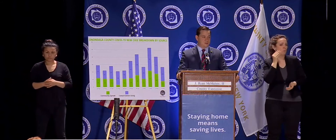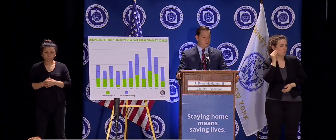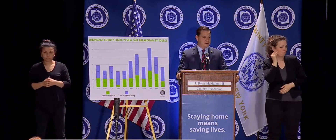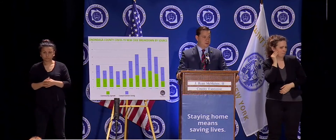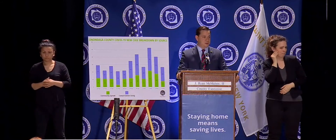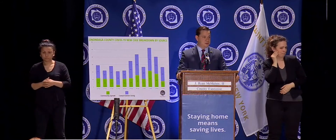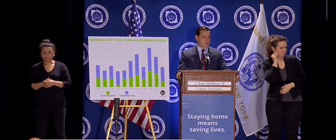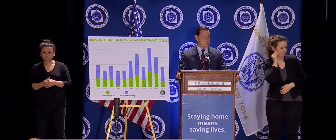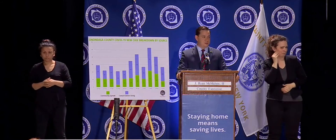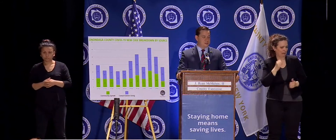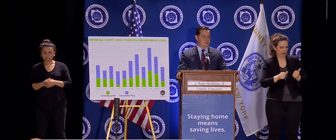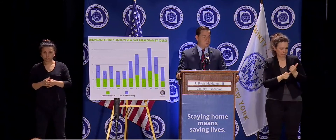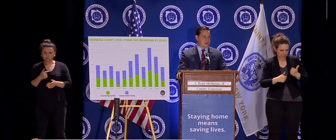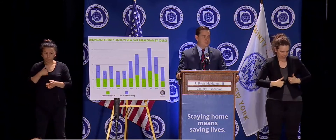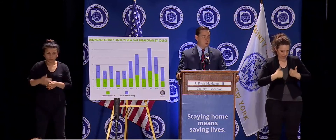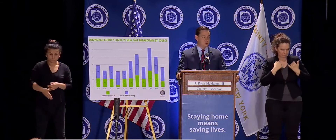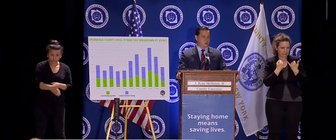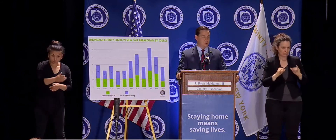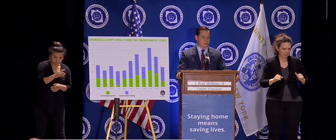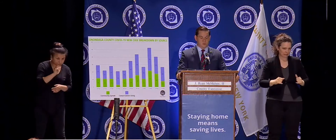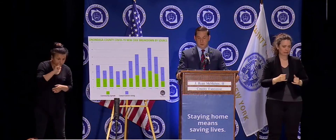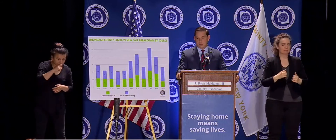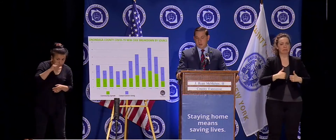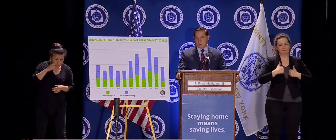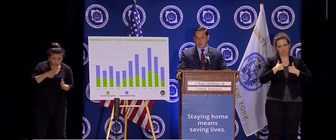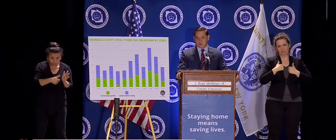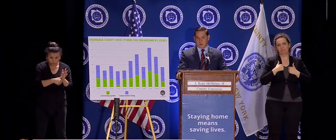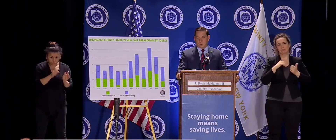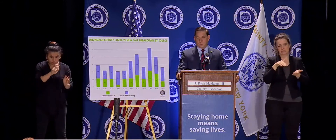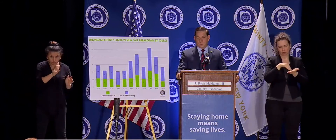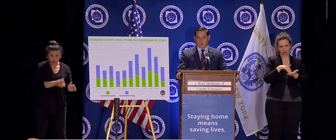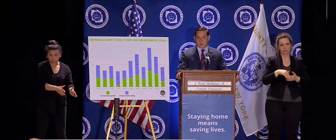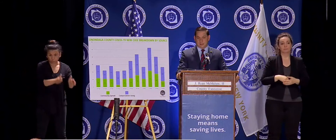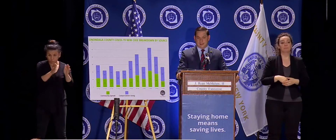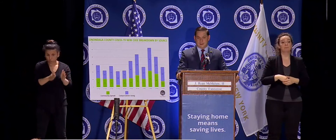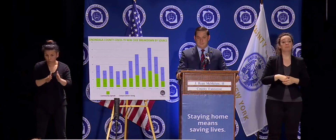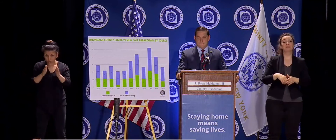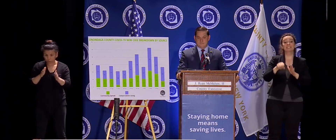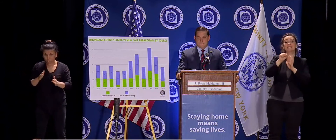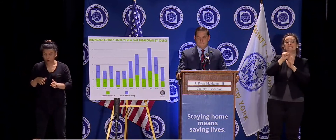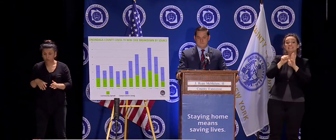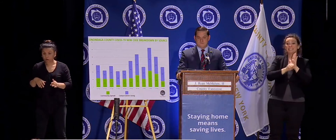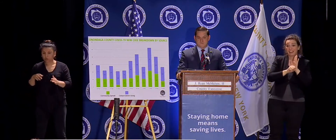assisted living facilities, and the state's been testing nursing homes. So